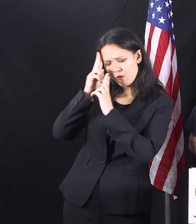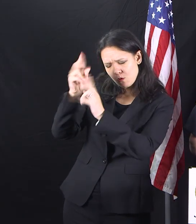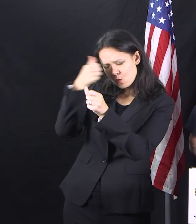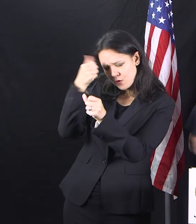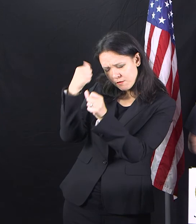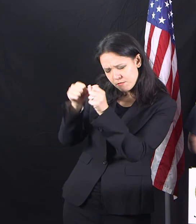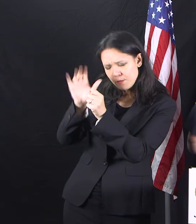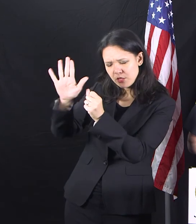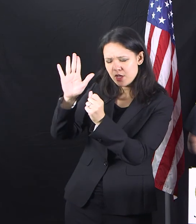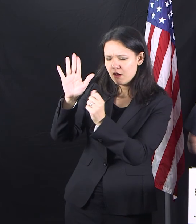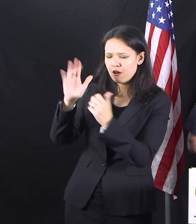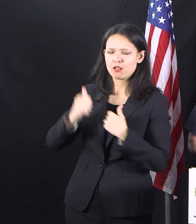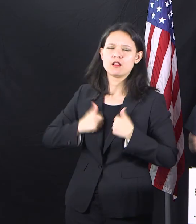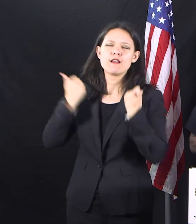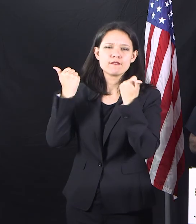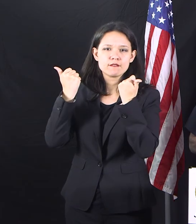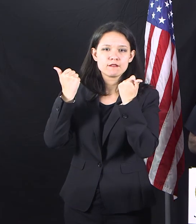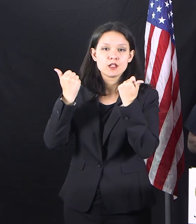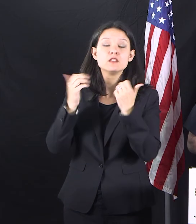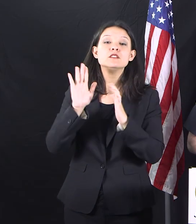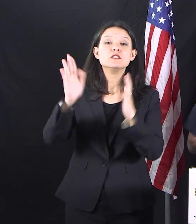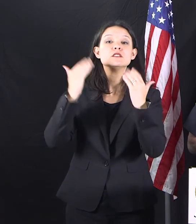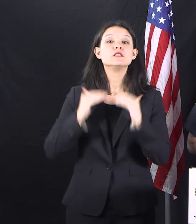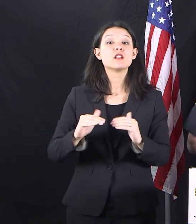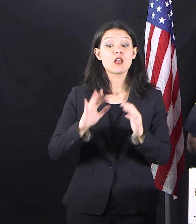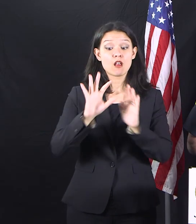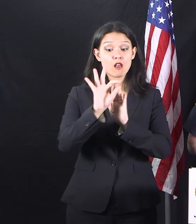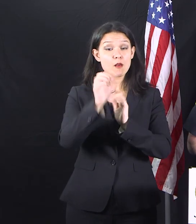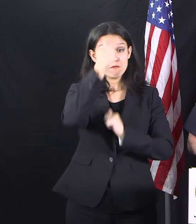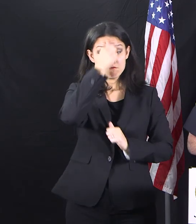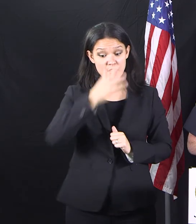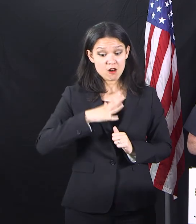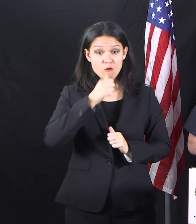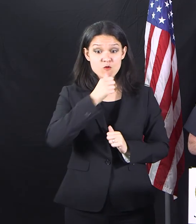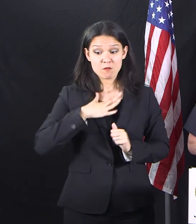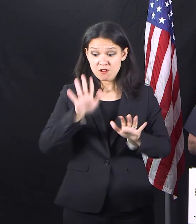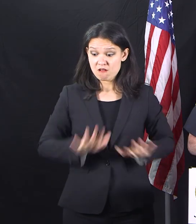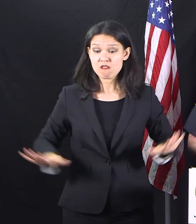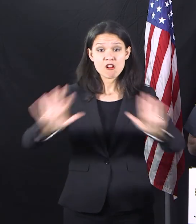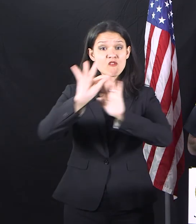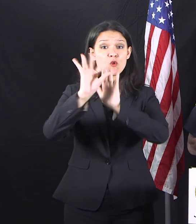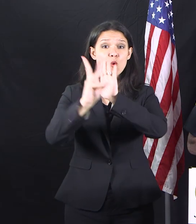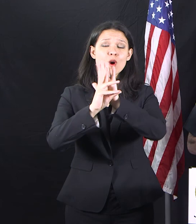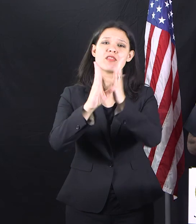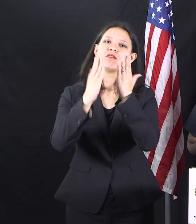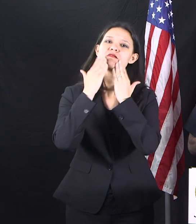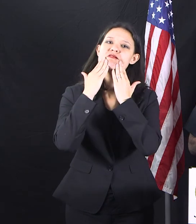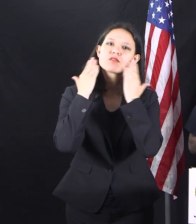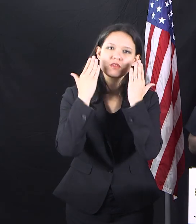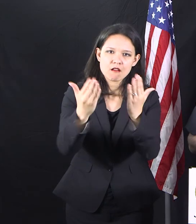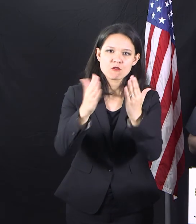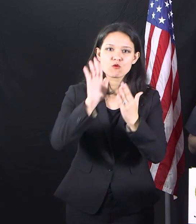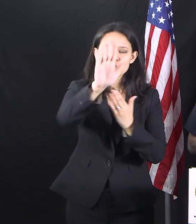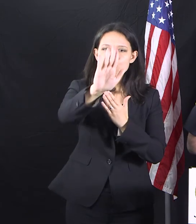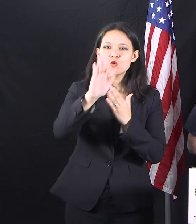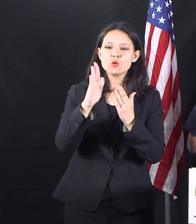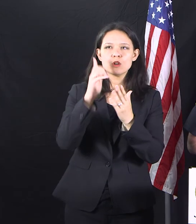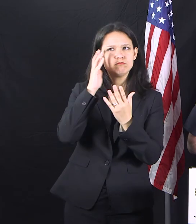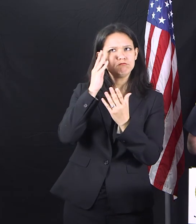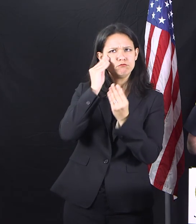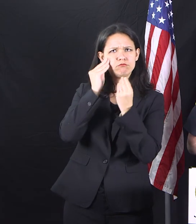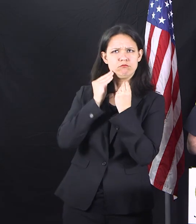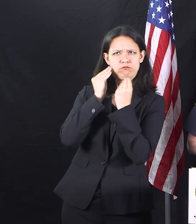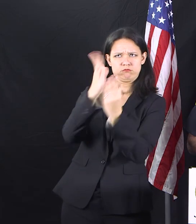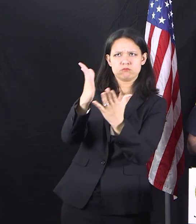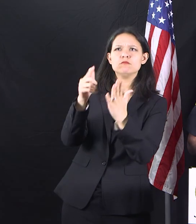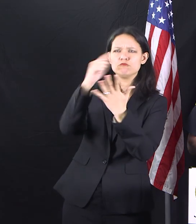So first of all, I want to thank the men and women of Fort Worth. Y'all have done an amazing job adhering to these declarations and trusting the guidelines